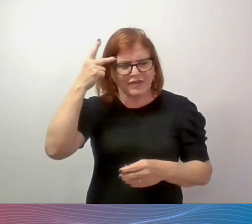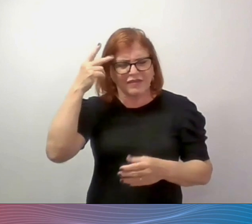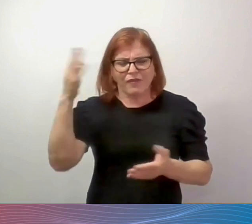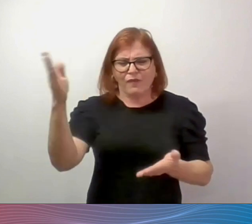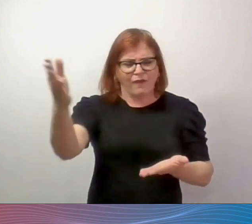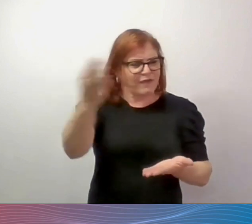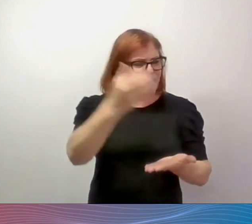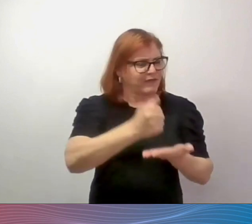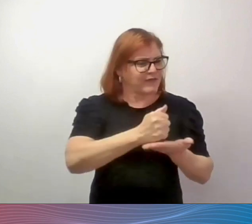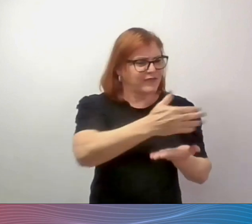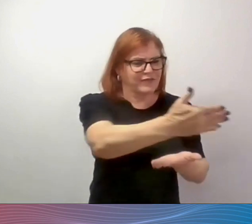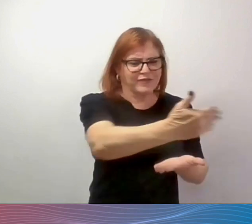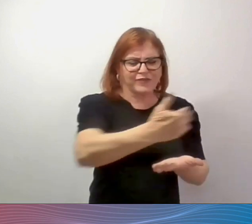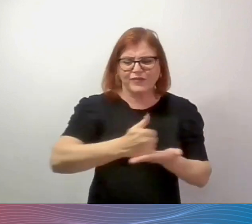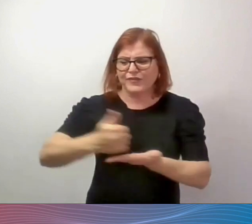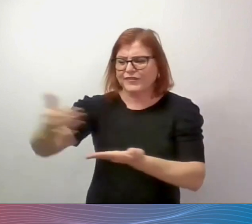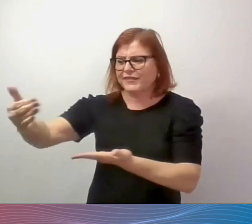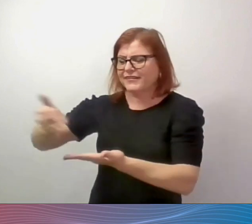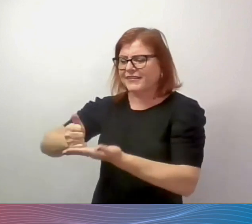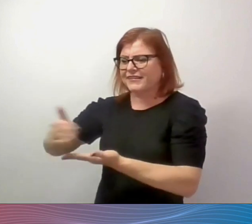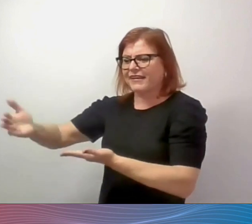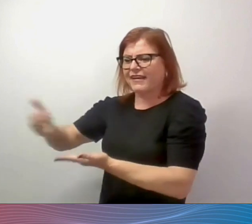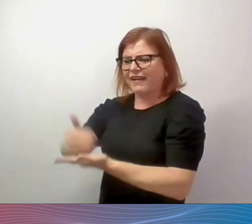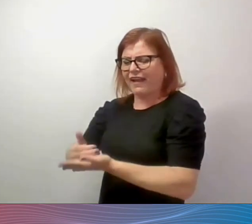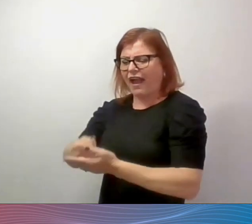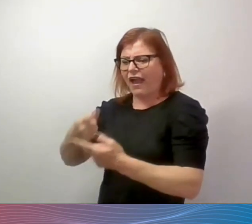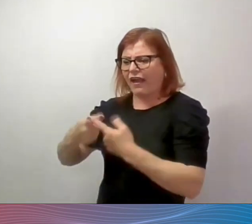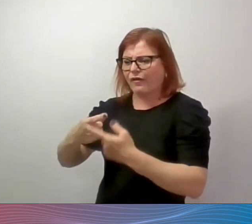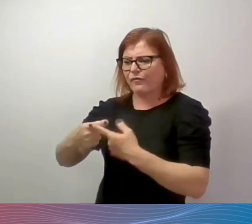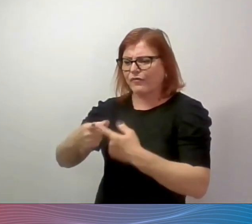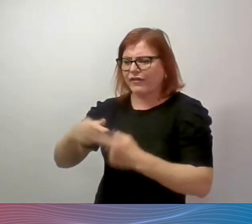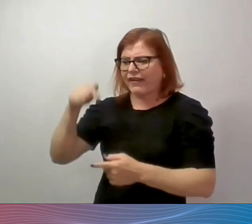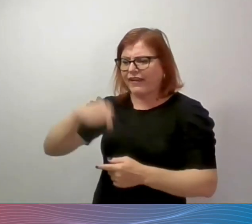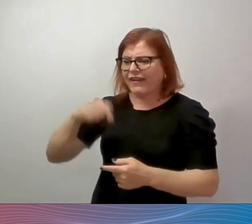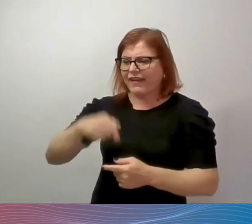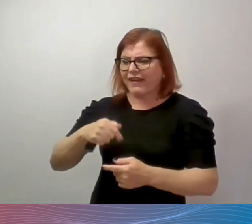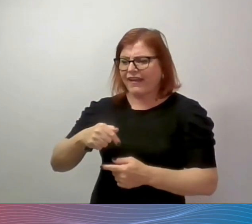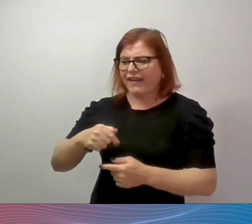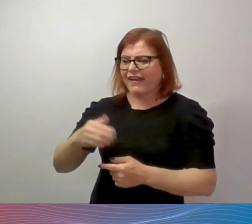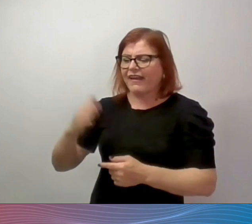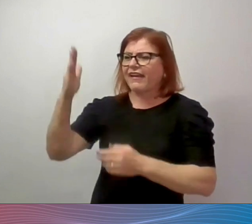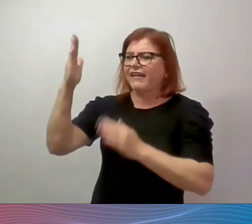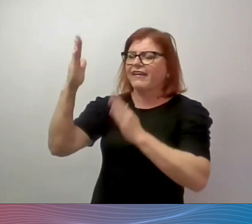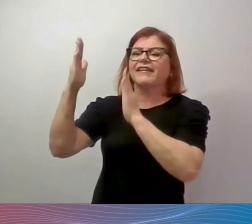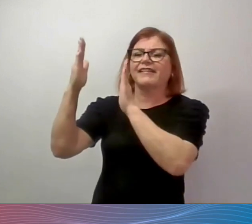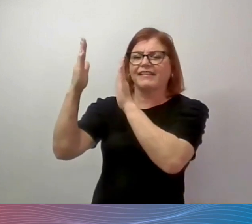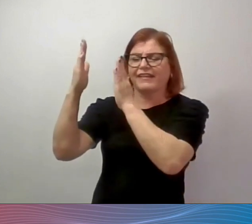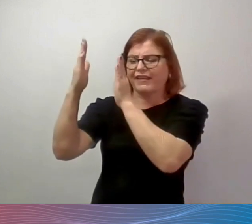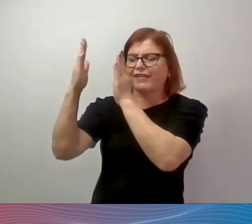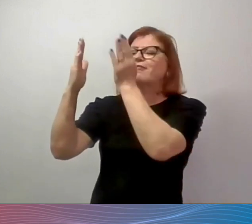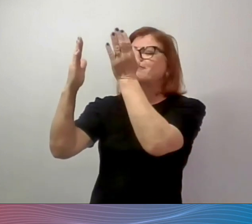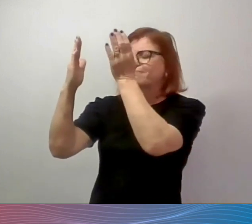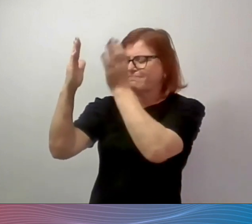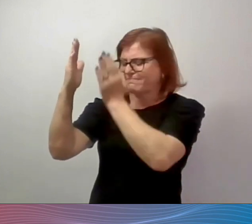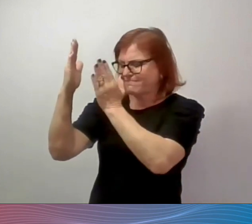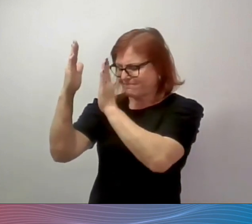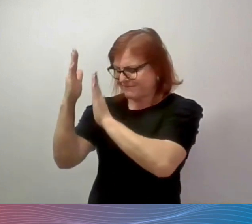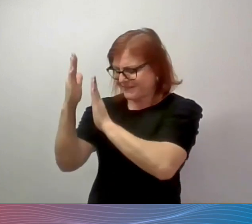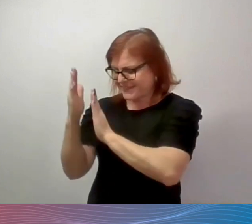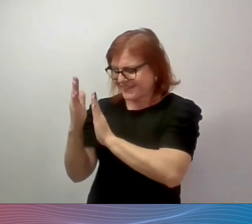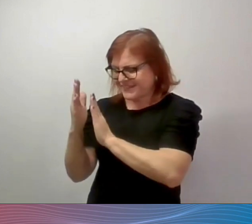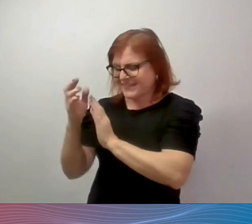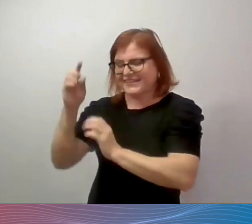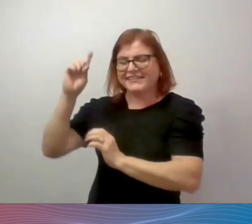a vir porque ouviram dizer que aqui tem a presença de Deus. And many will come because they will listen that here we have the presence of